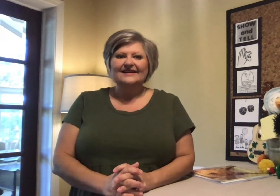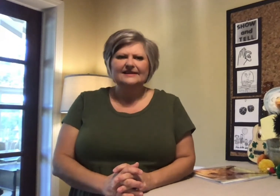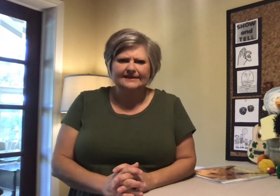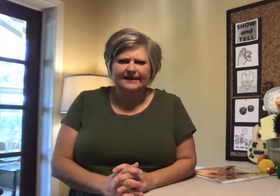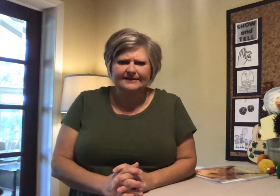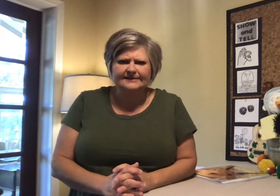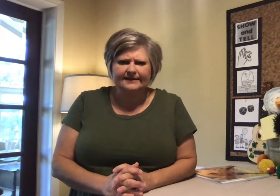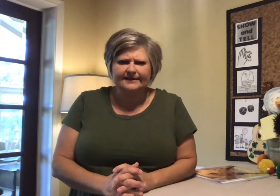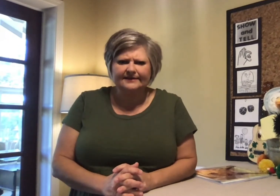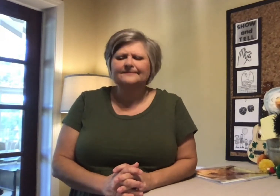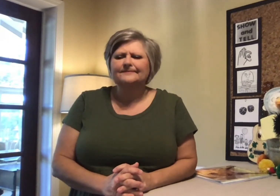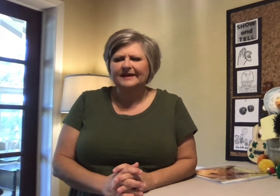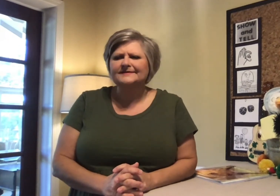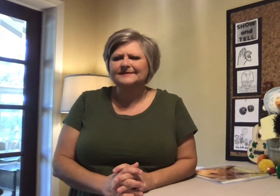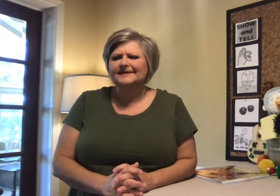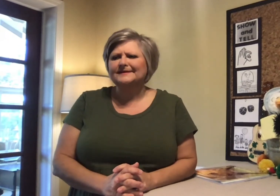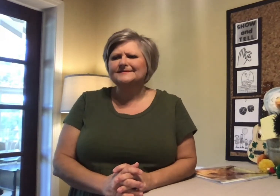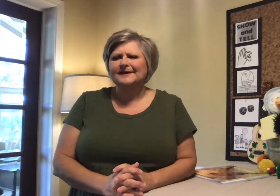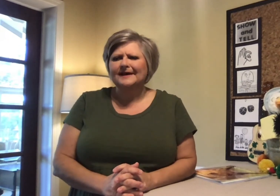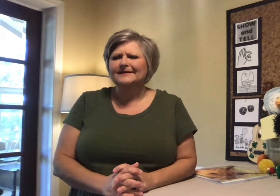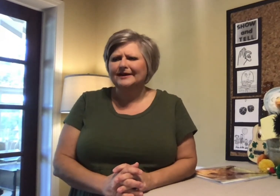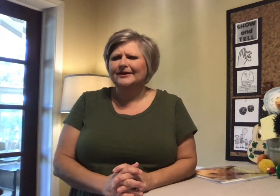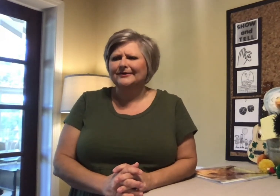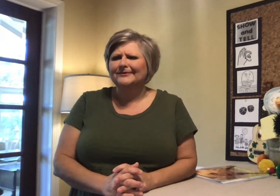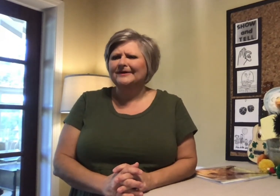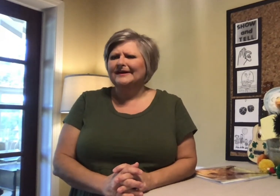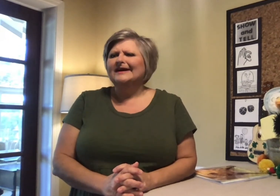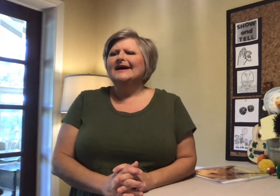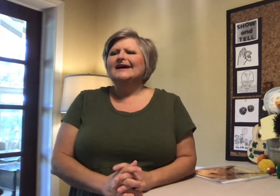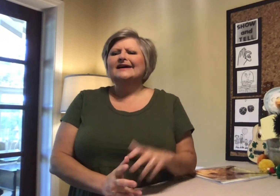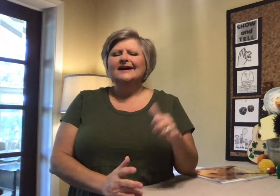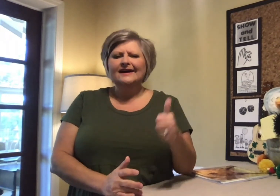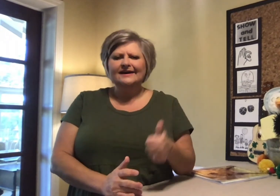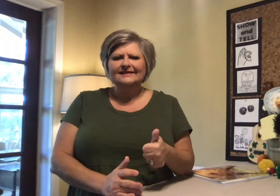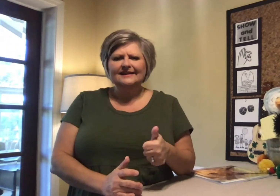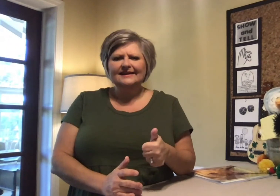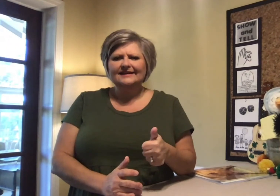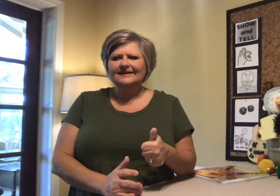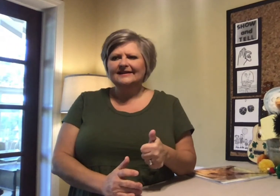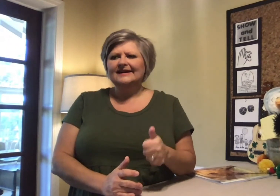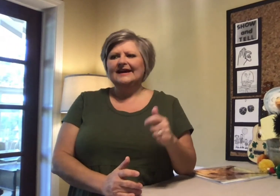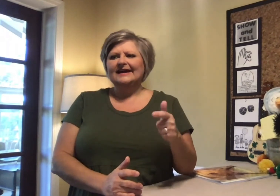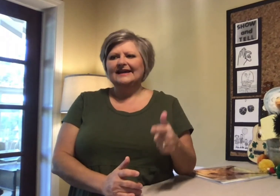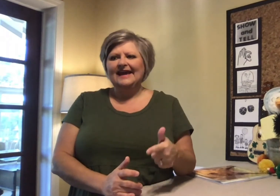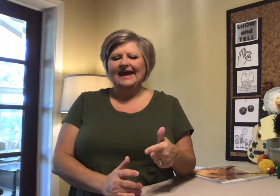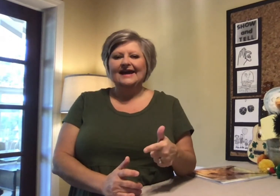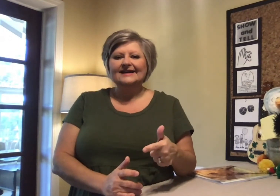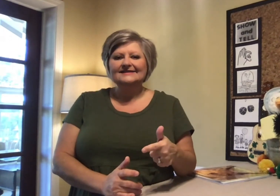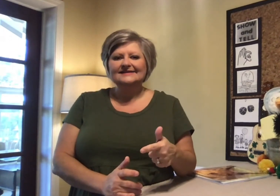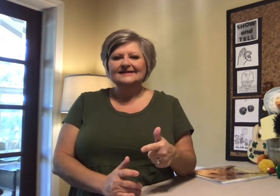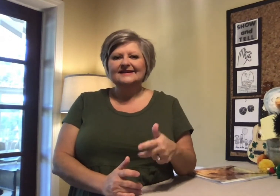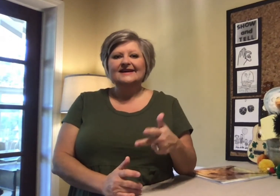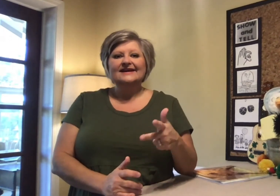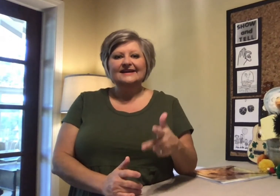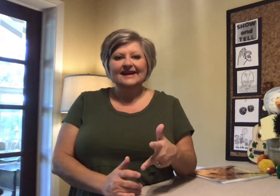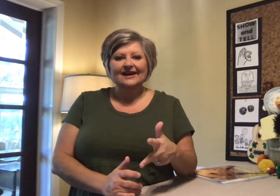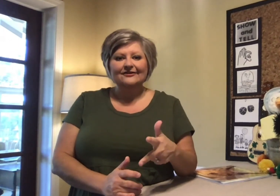Isn't that silly? Yes, it is. I know. Cuddly cat